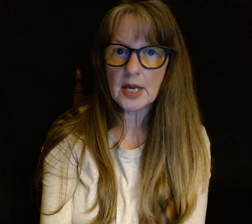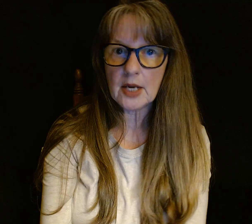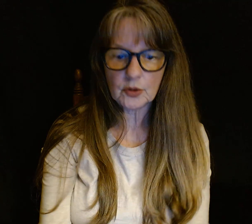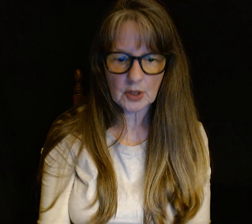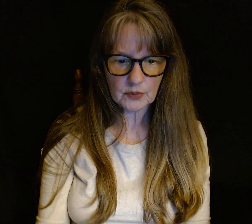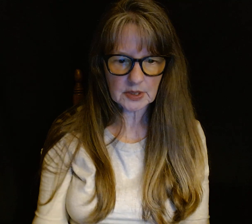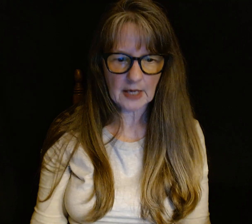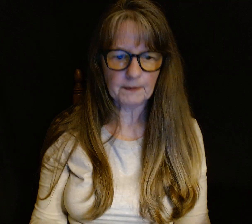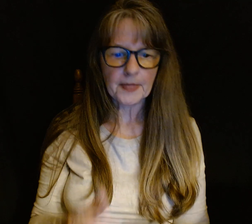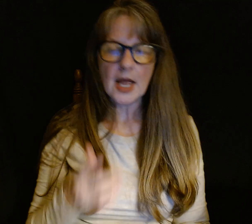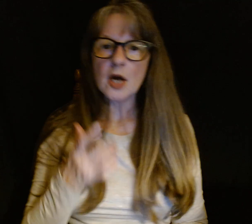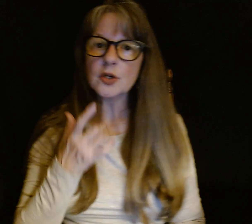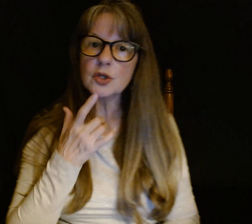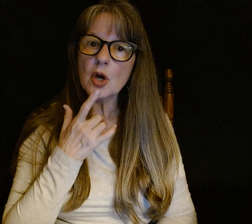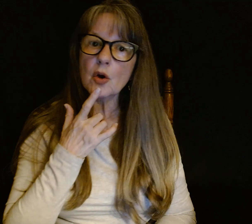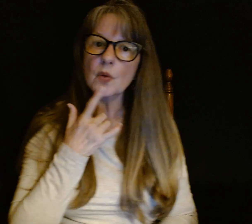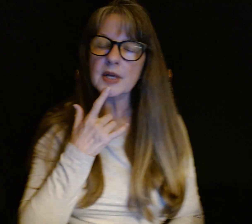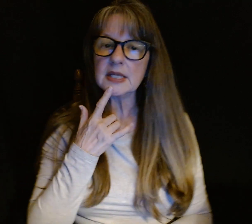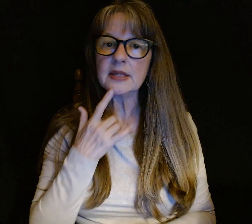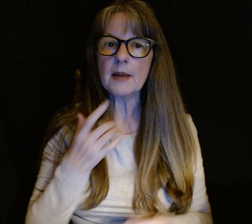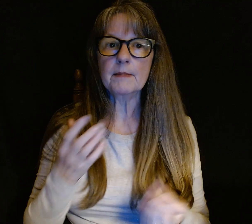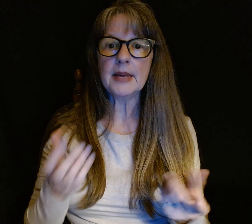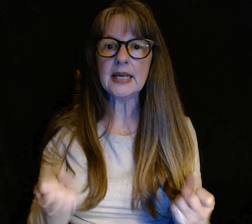or don't say. So they said that many